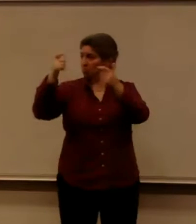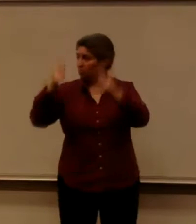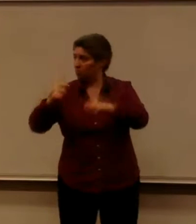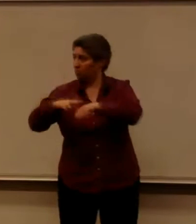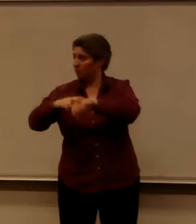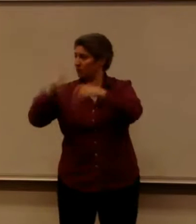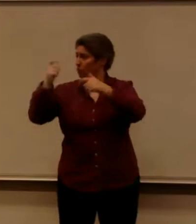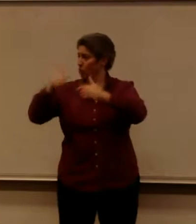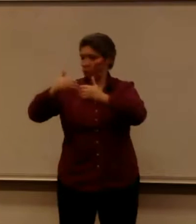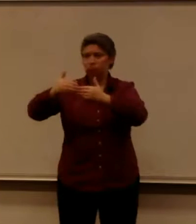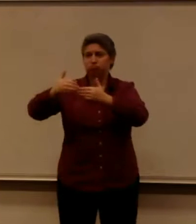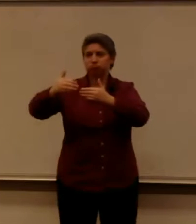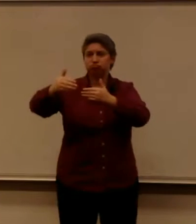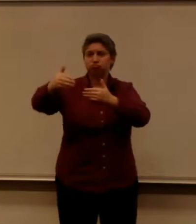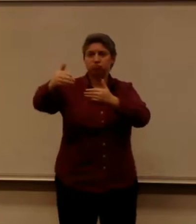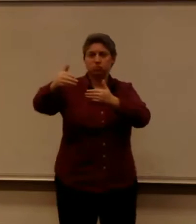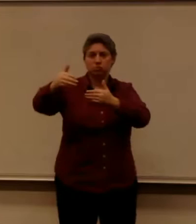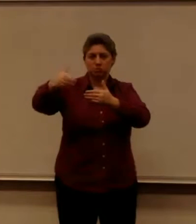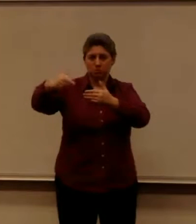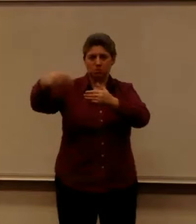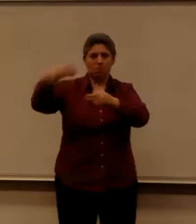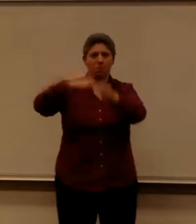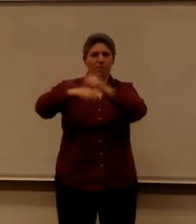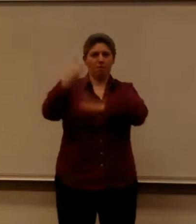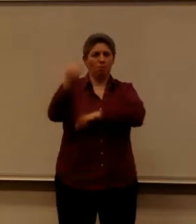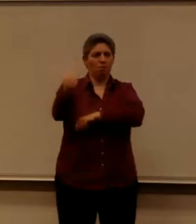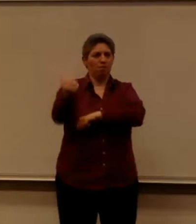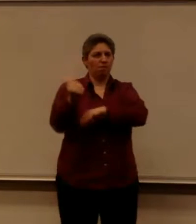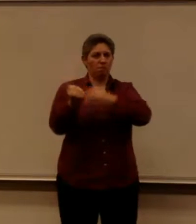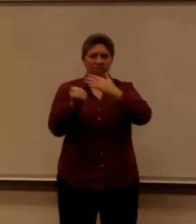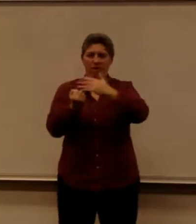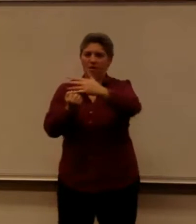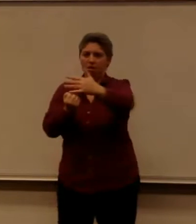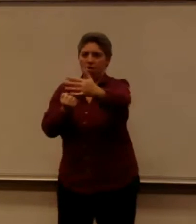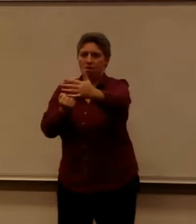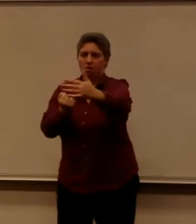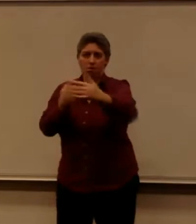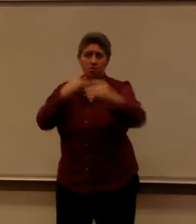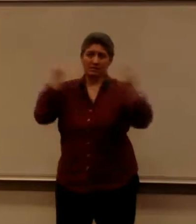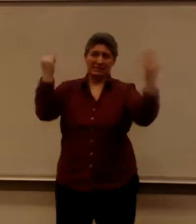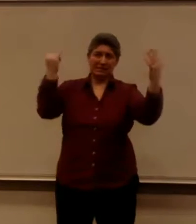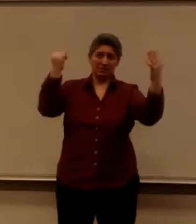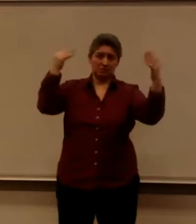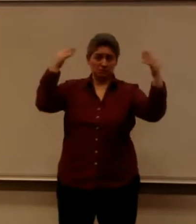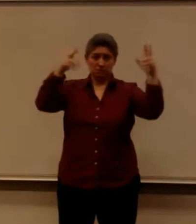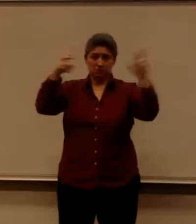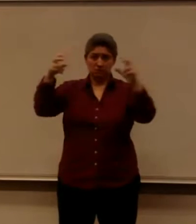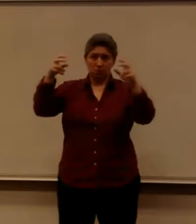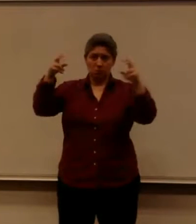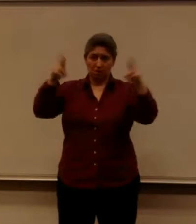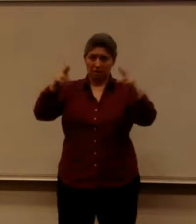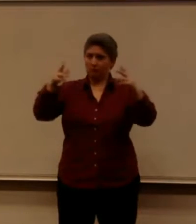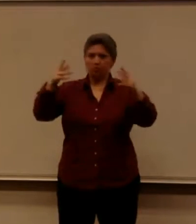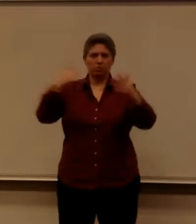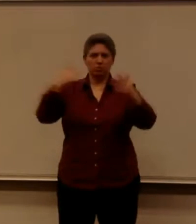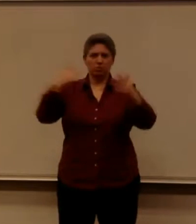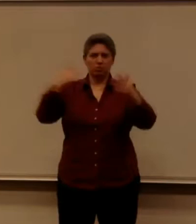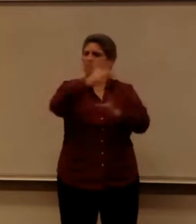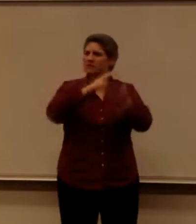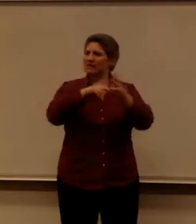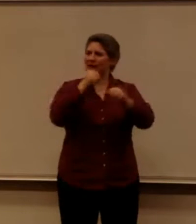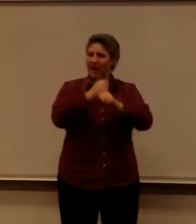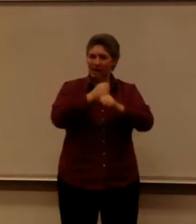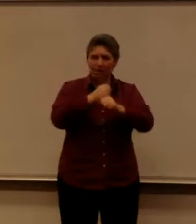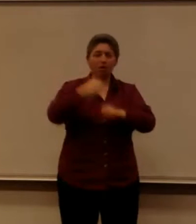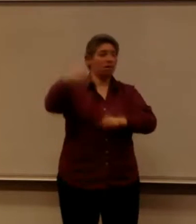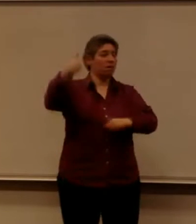but within those files might be health, police, courts, within one drawer of the national plan